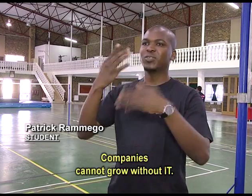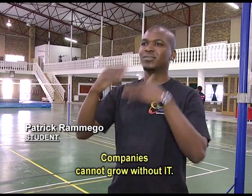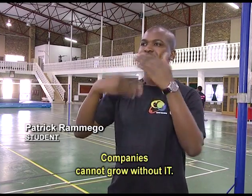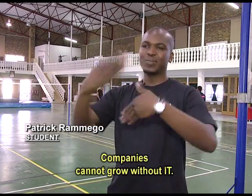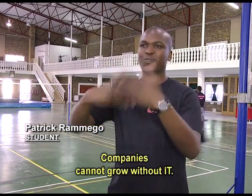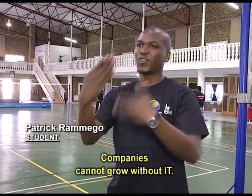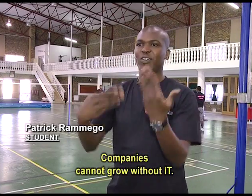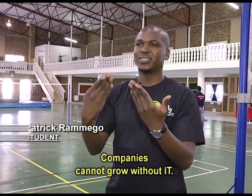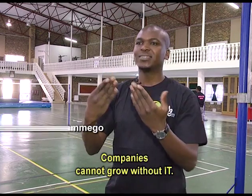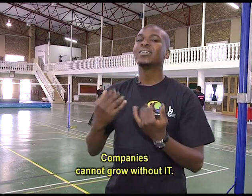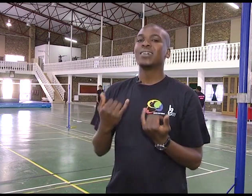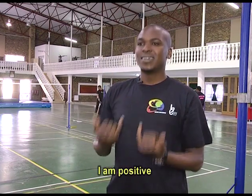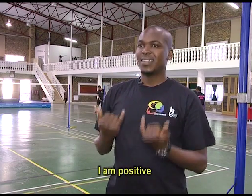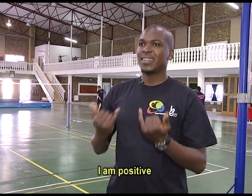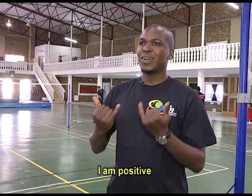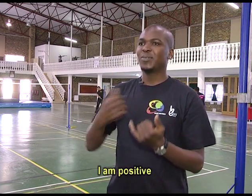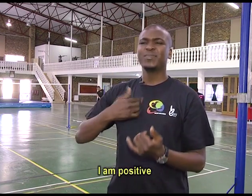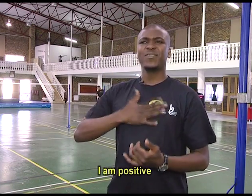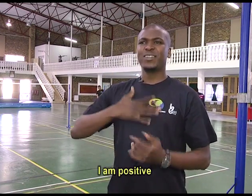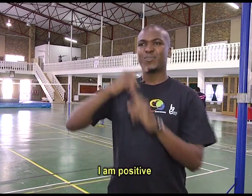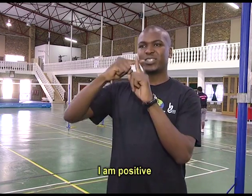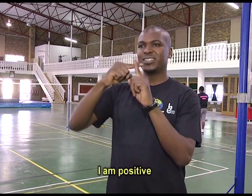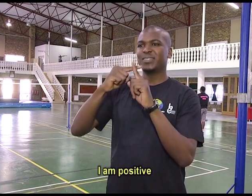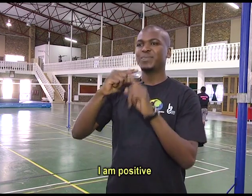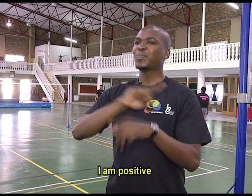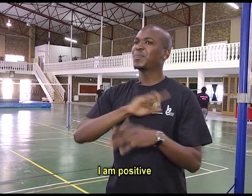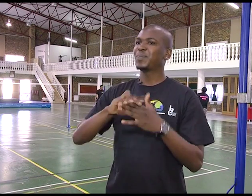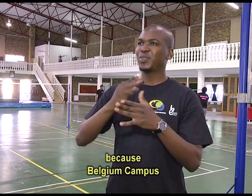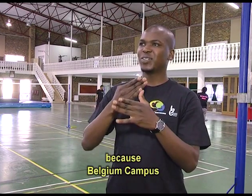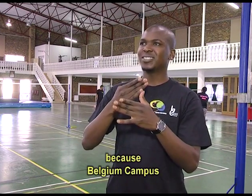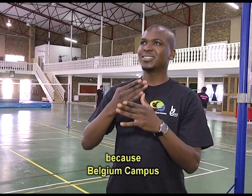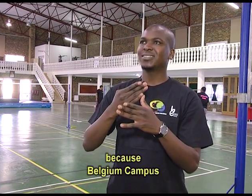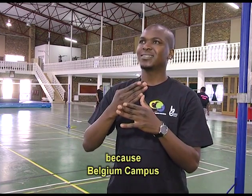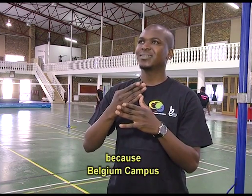cannot move on. Now we feel positive because